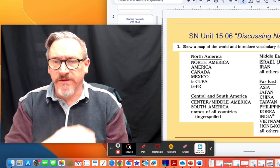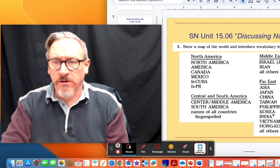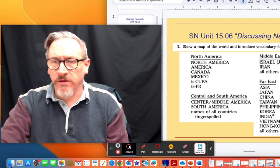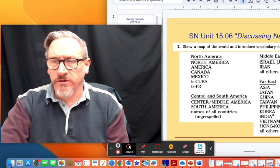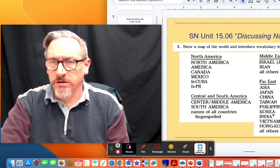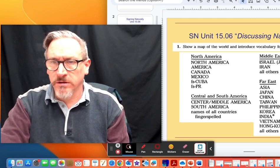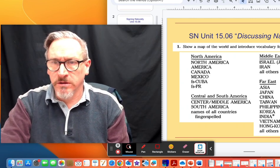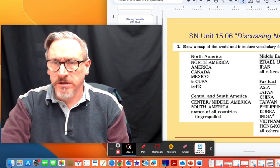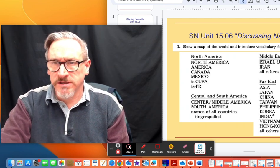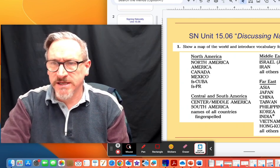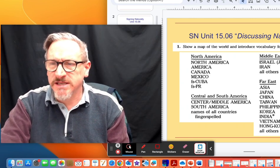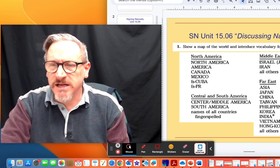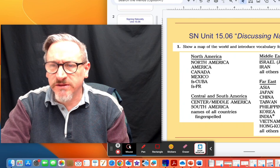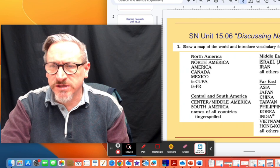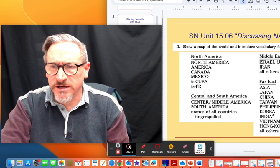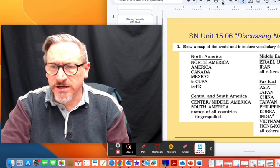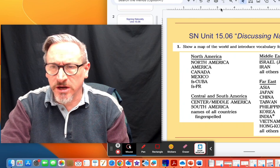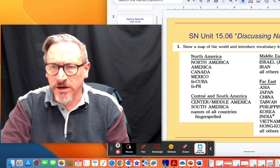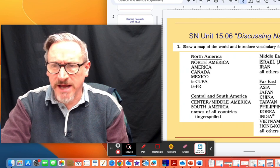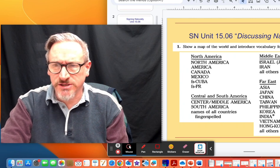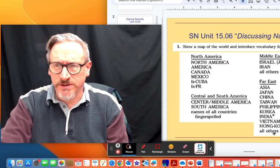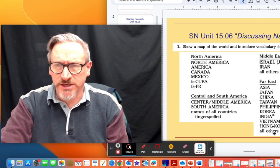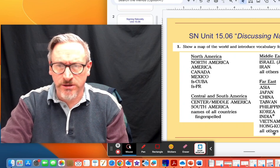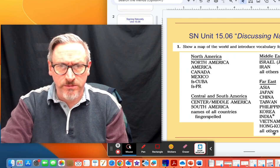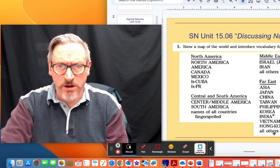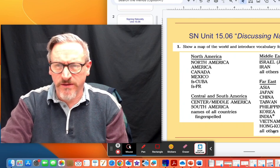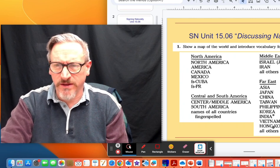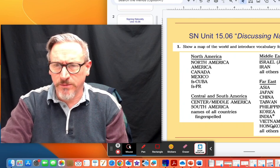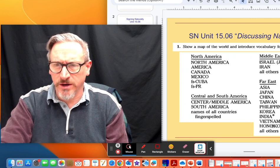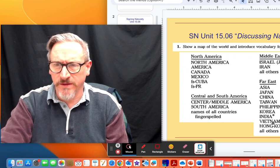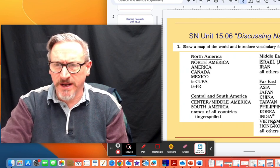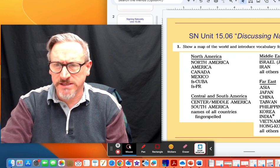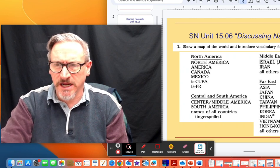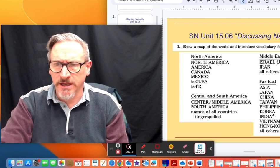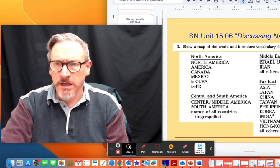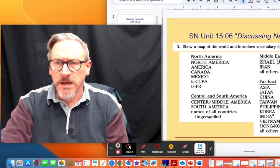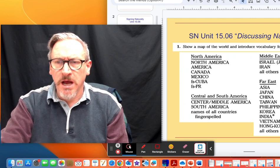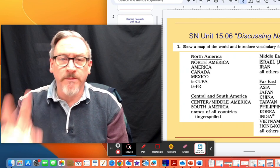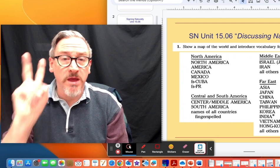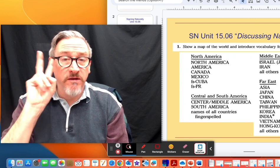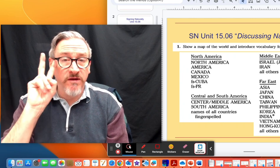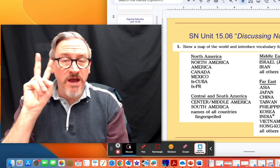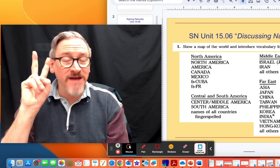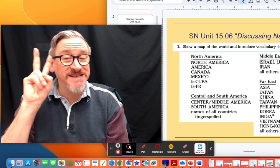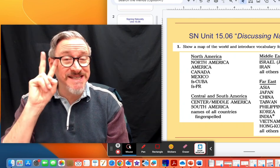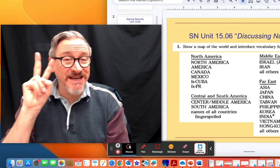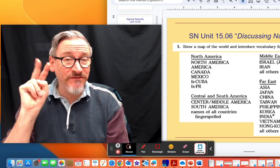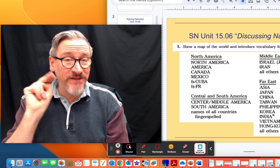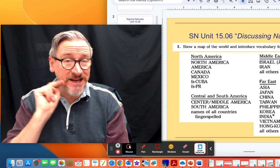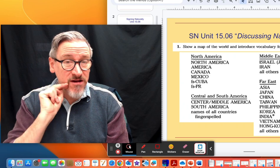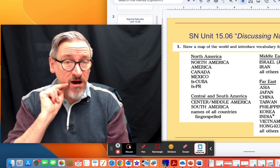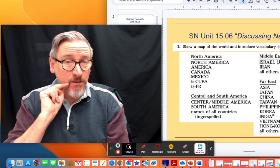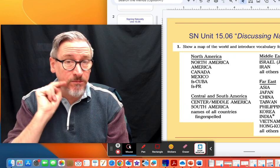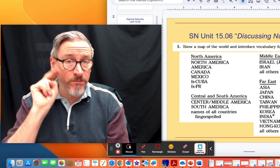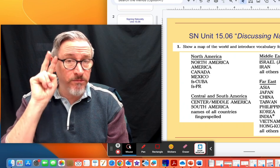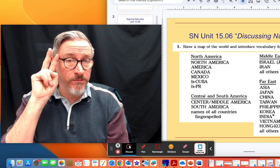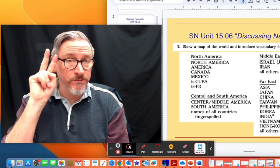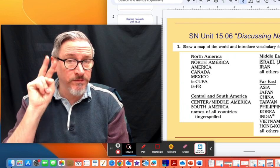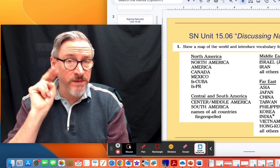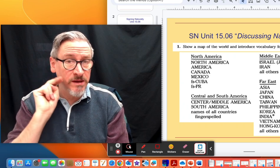and there are other signs. There's a asterisk here. I think I put it on the next slide. I've seen